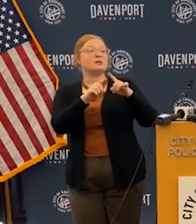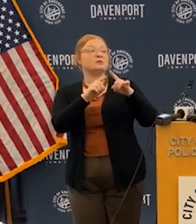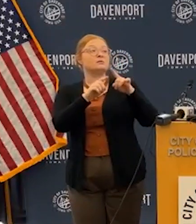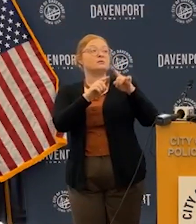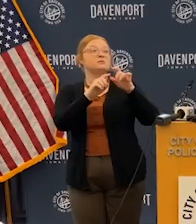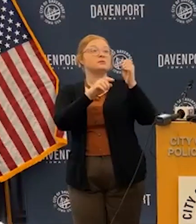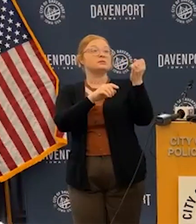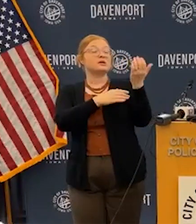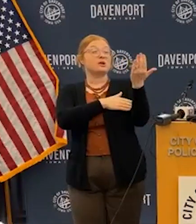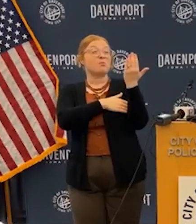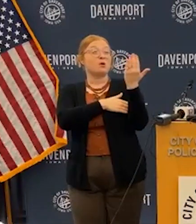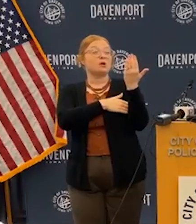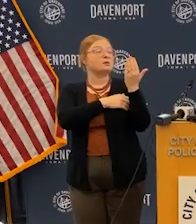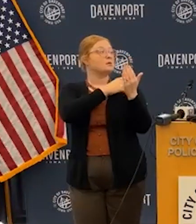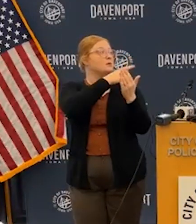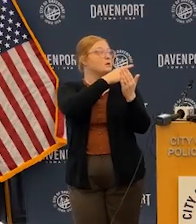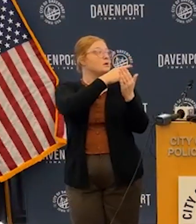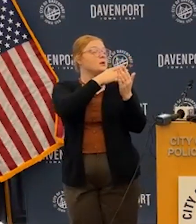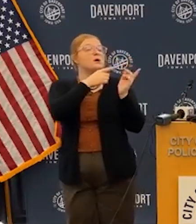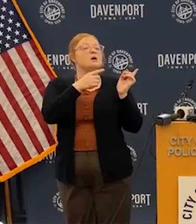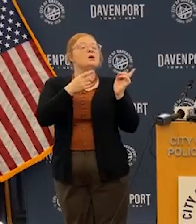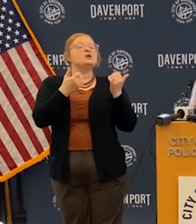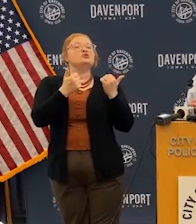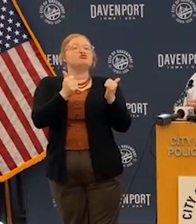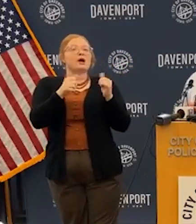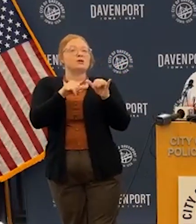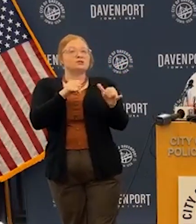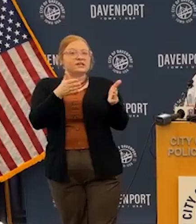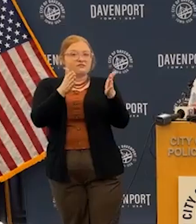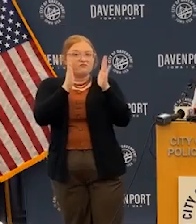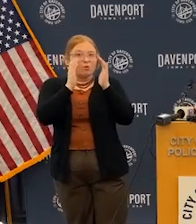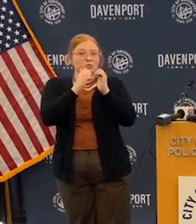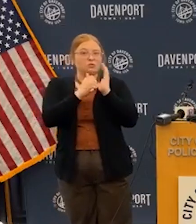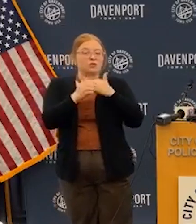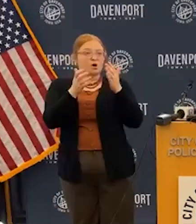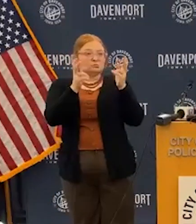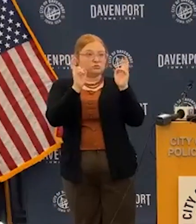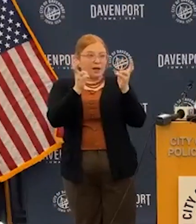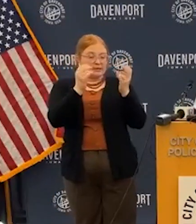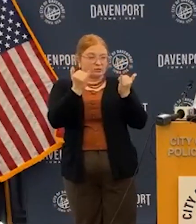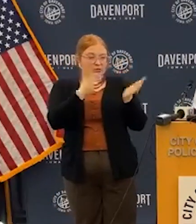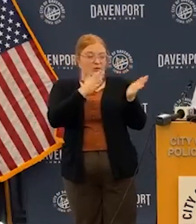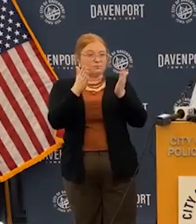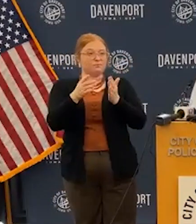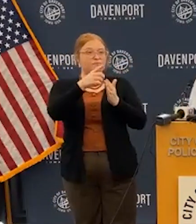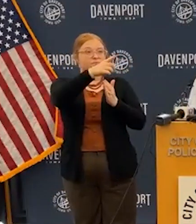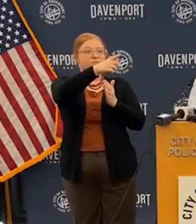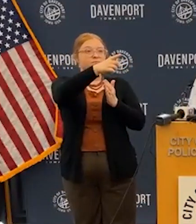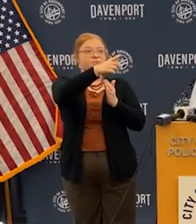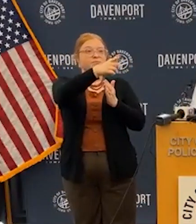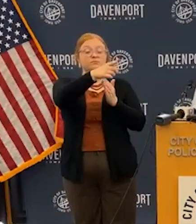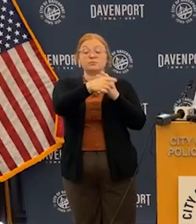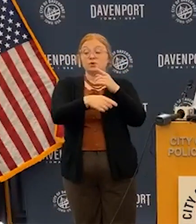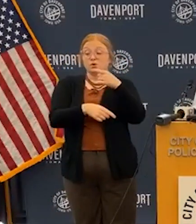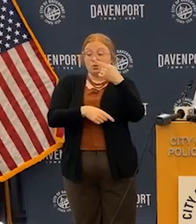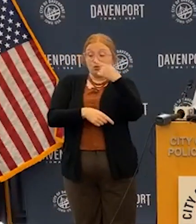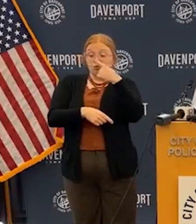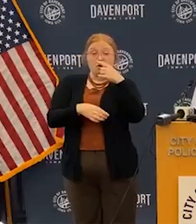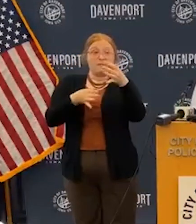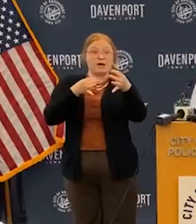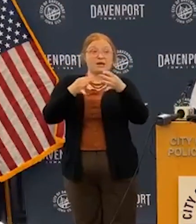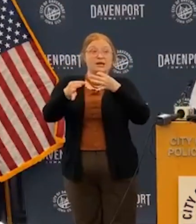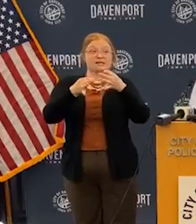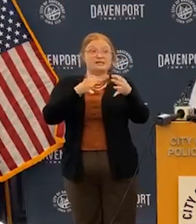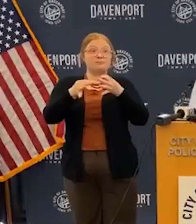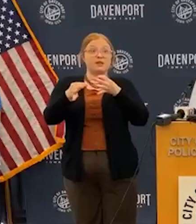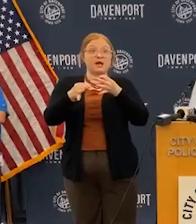topics. To the two topics, but we're aware of that. You'll see that coming. Can you walk us, as like a school-grade student,